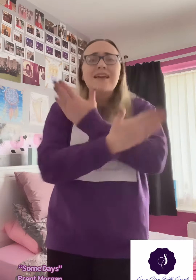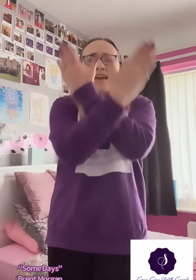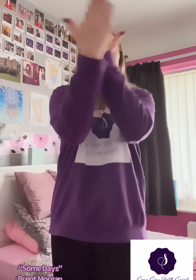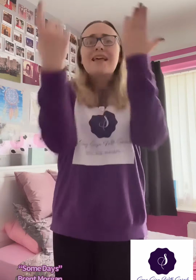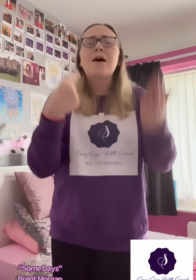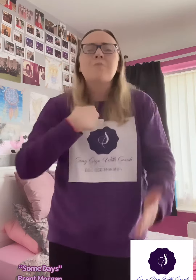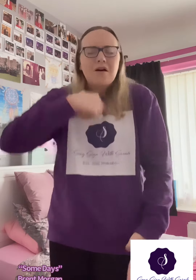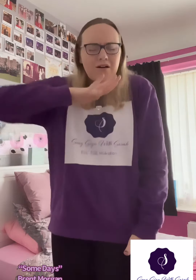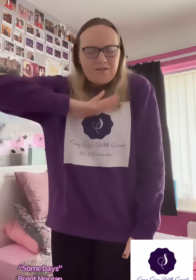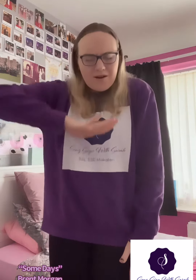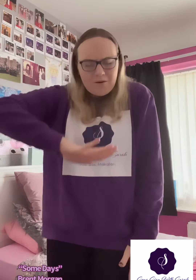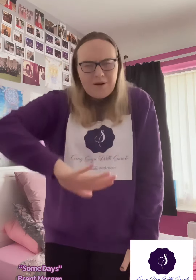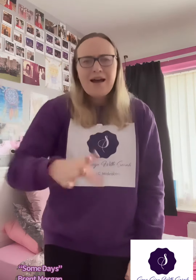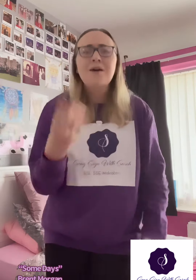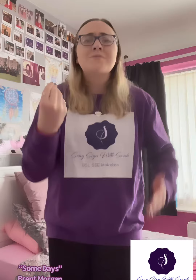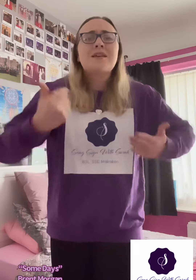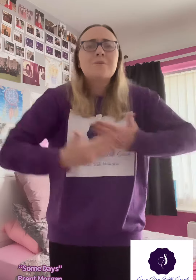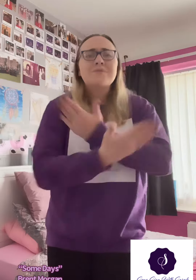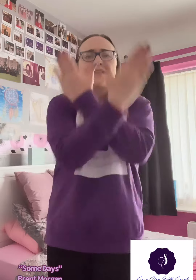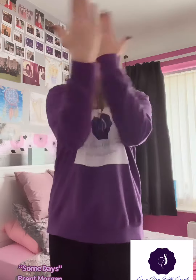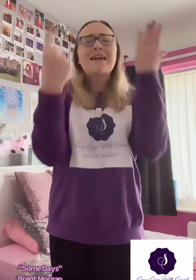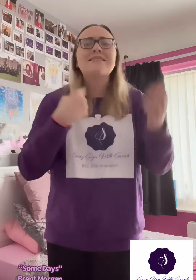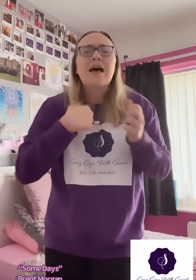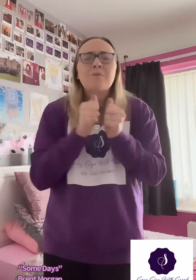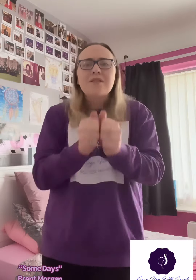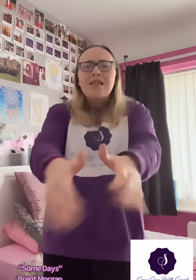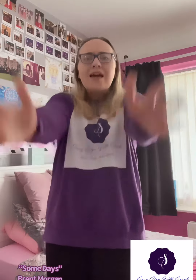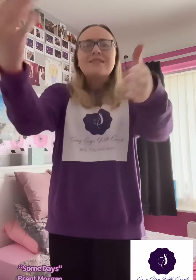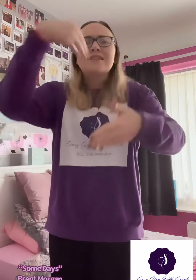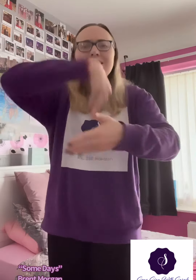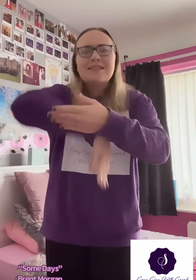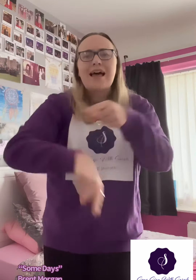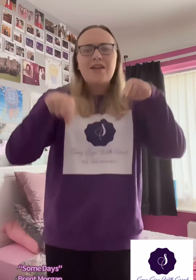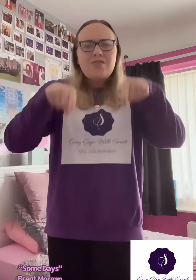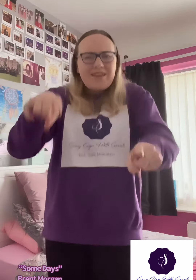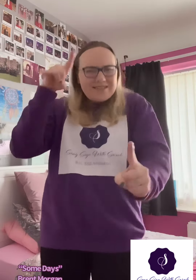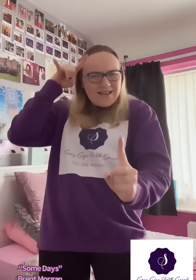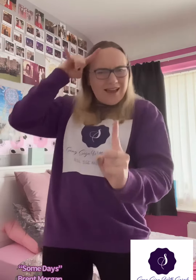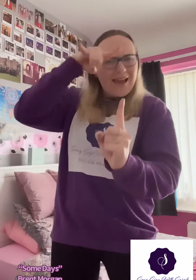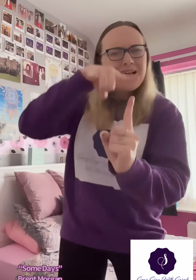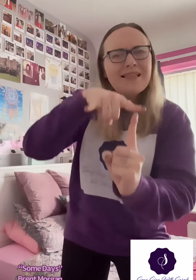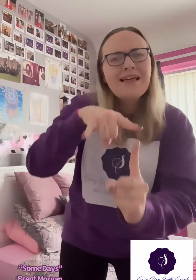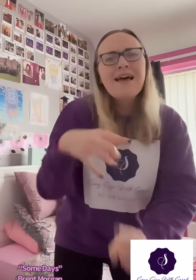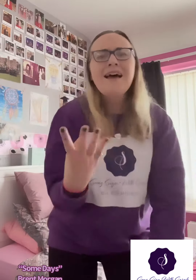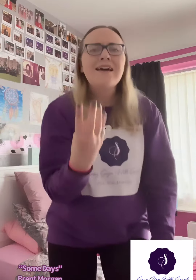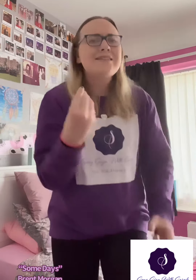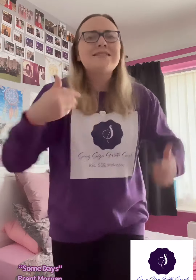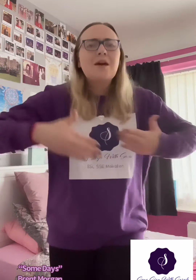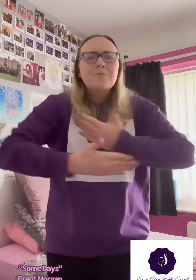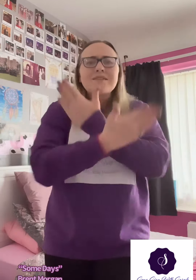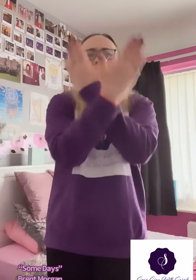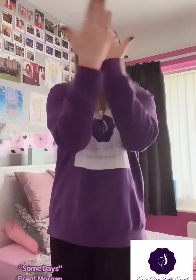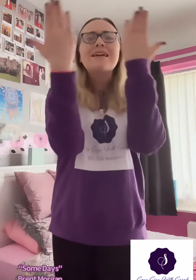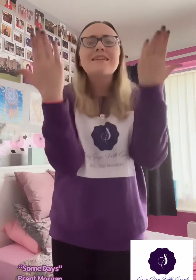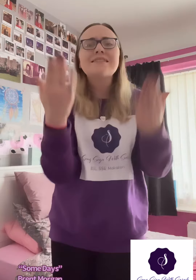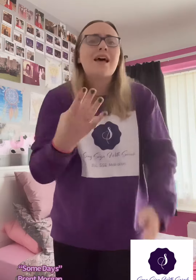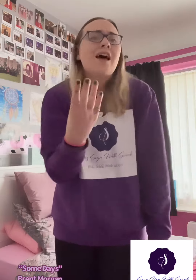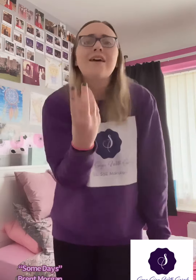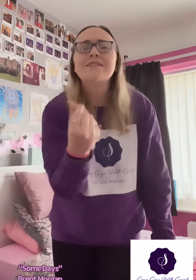Some days I'm overwhelmed. Some days I'm lost inside this hell.